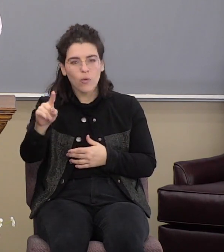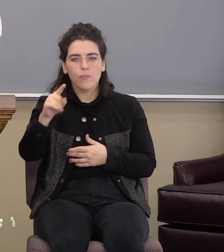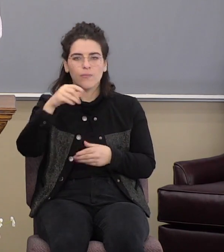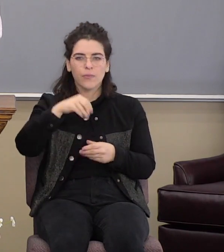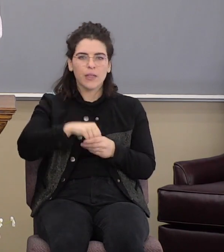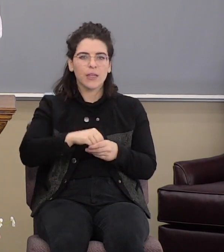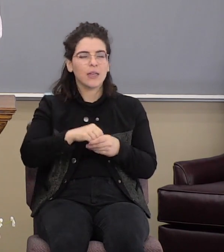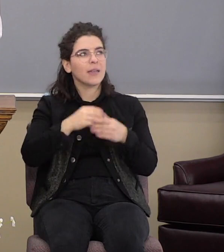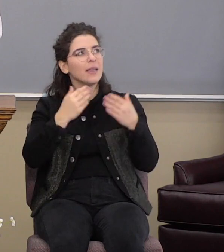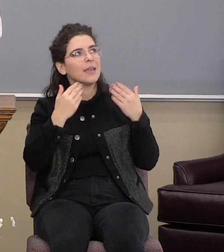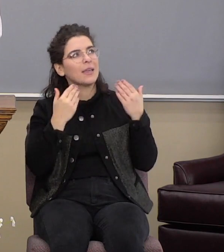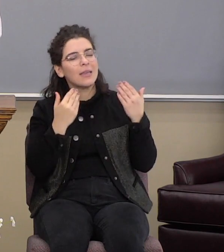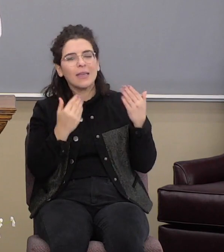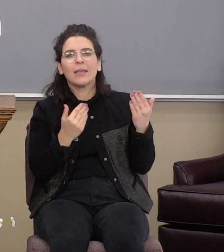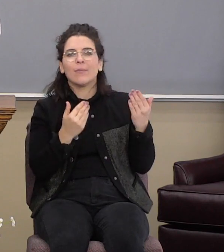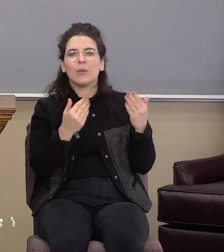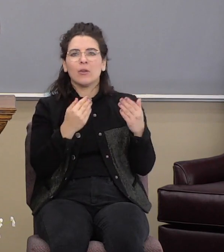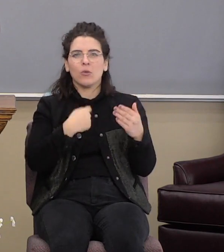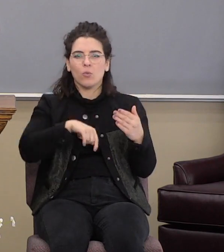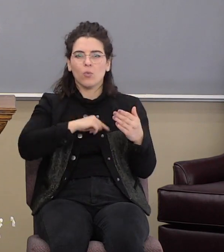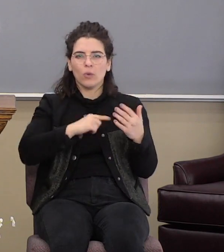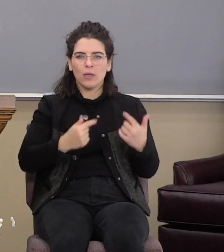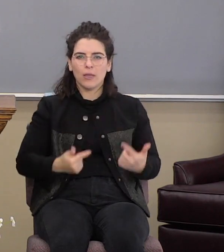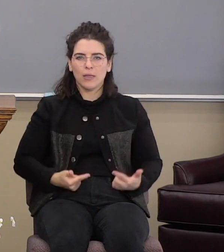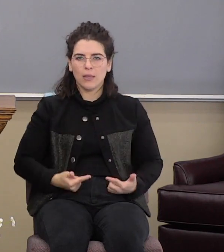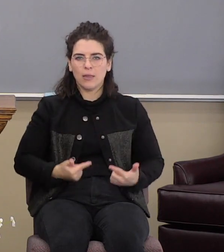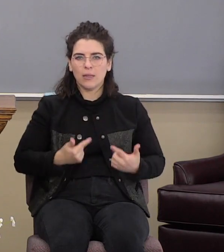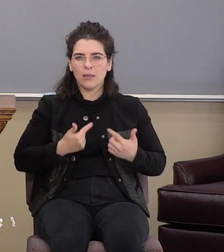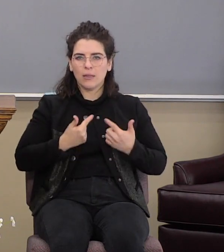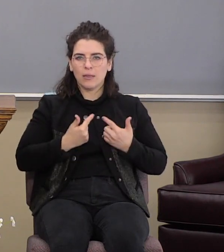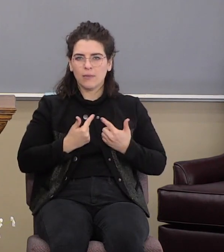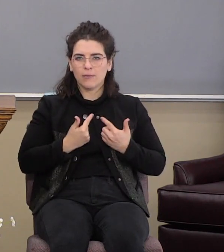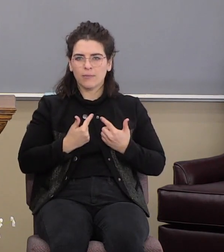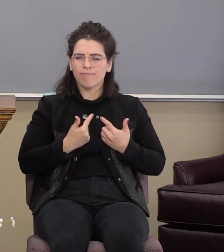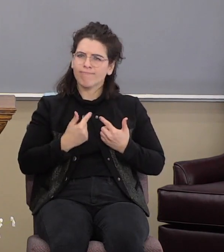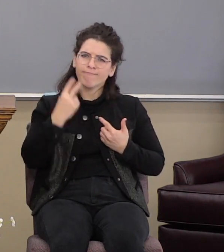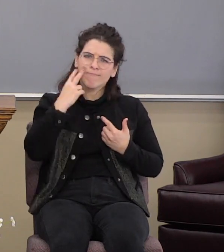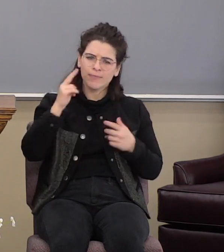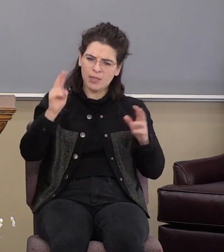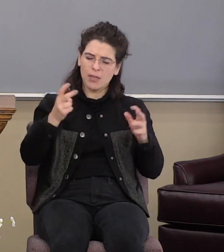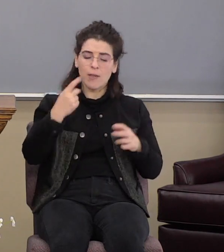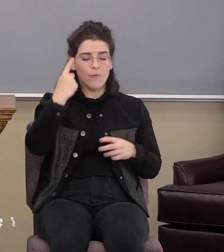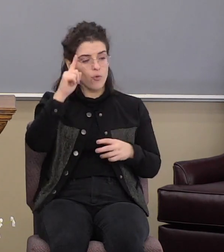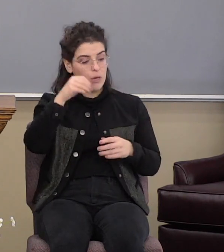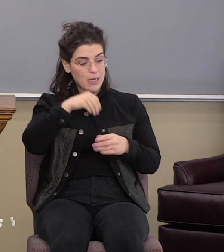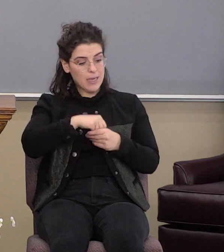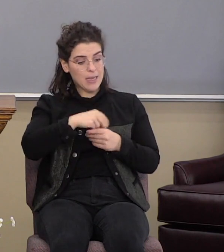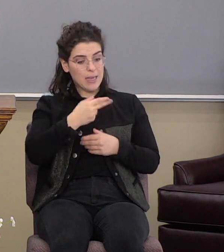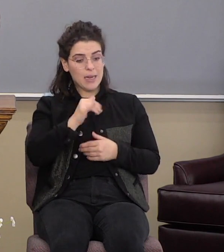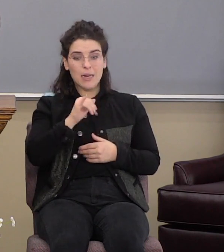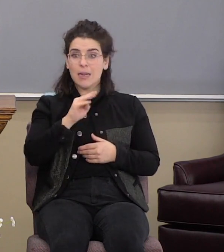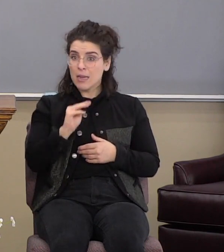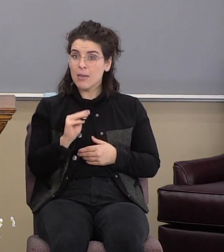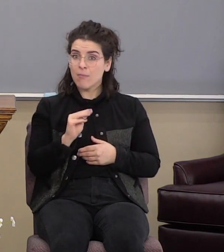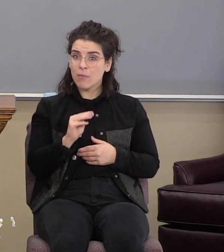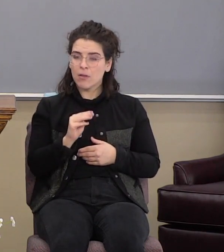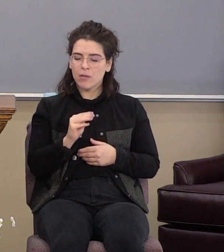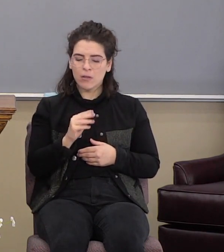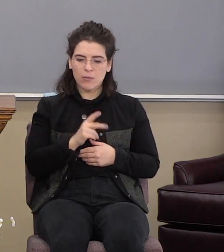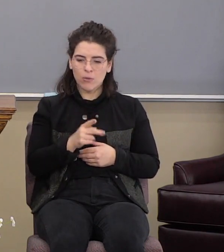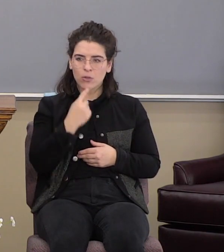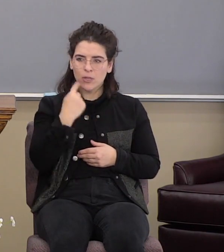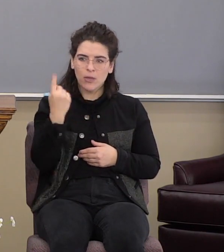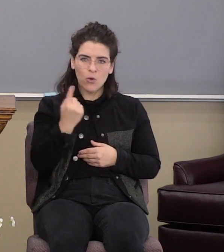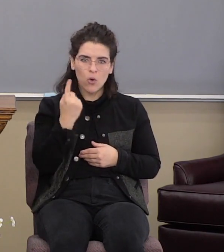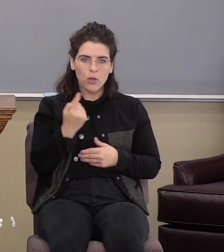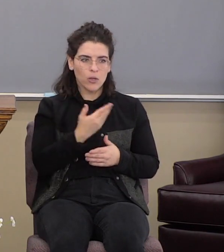in him we live. Now look at that expression, in him. Is Paul saying only those